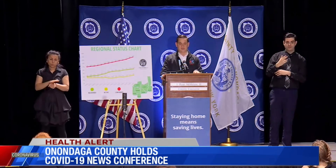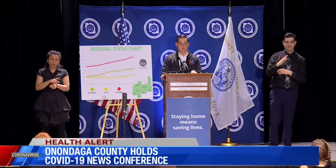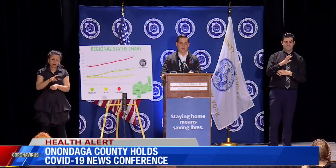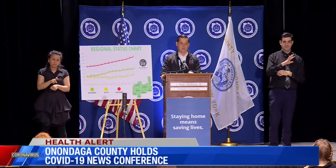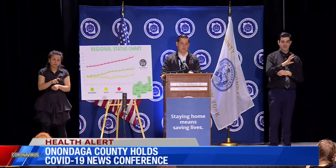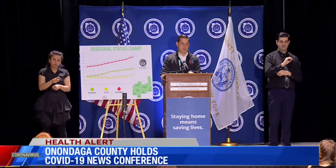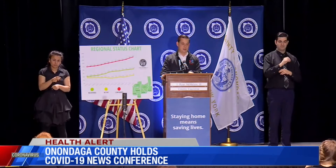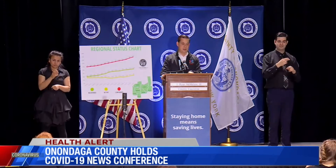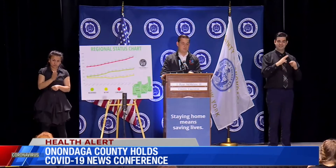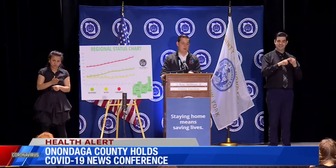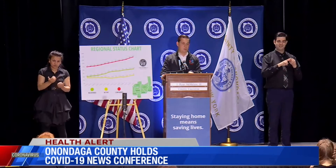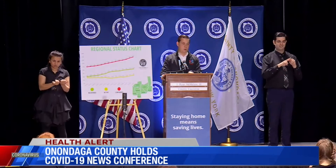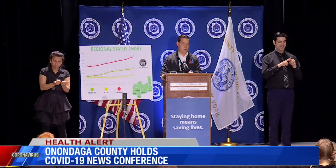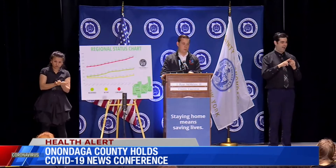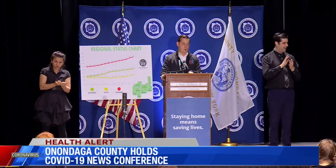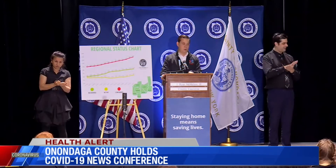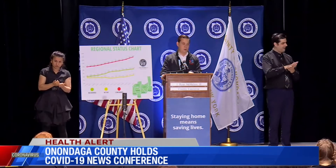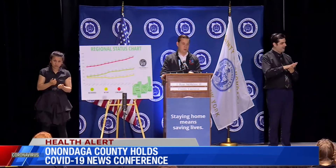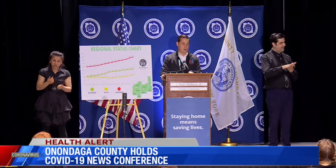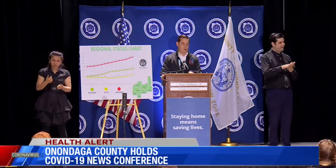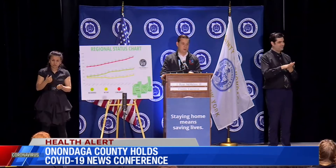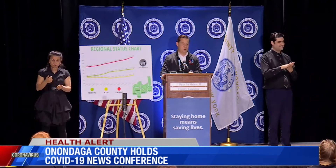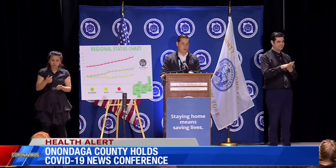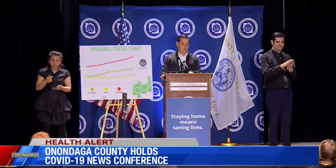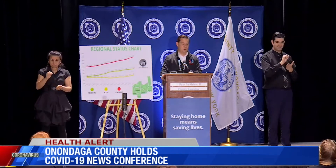Our anticipation is, at minimum,